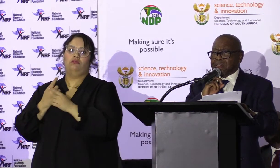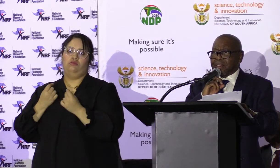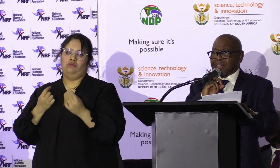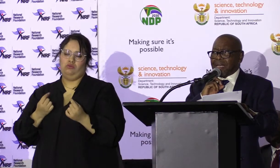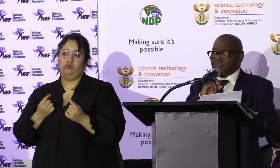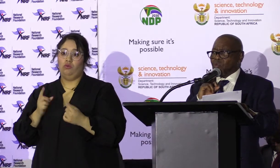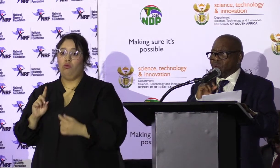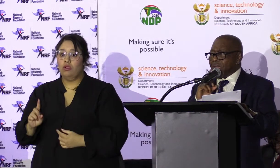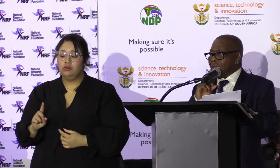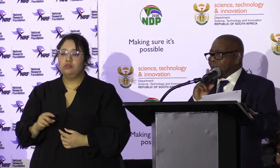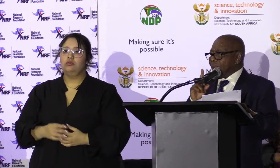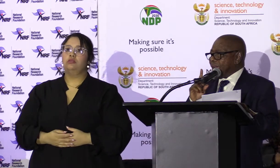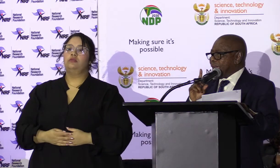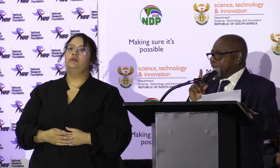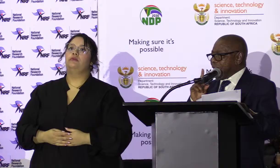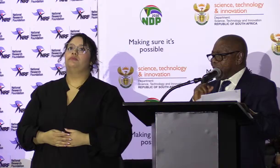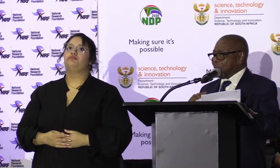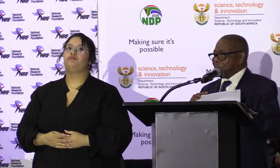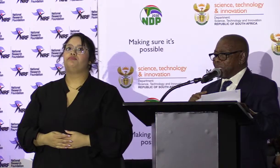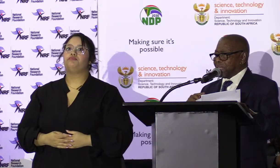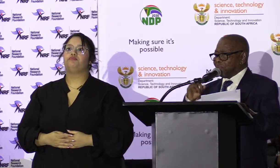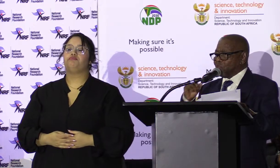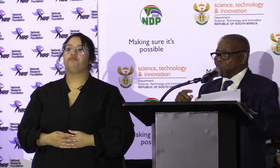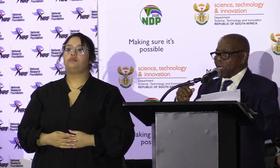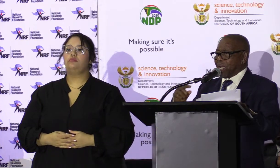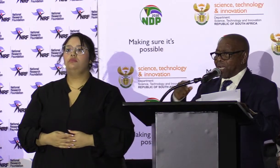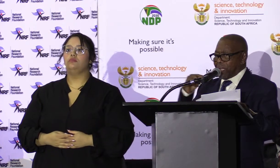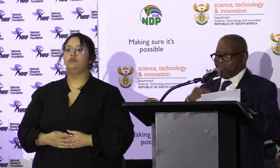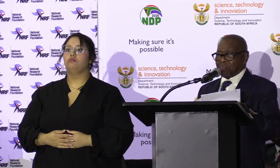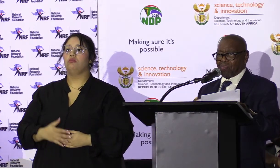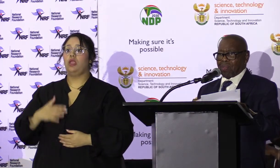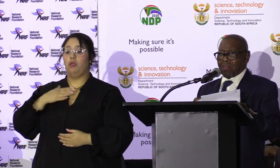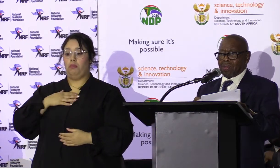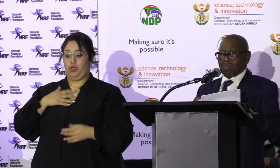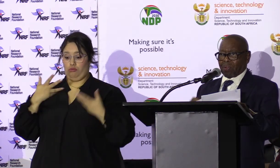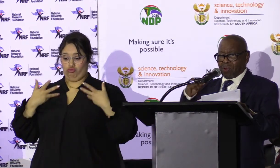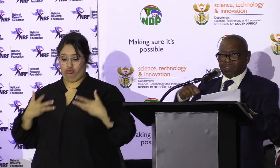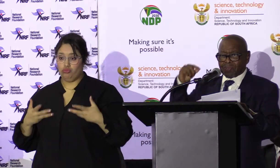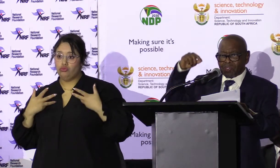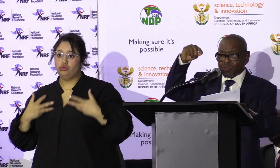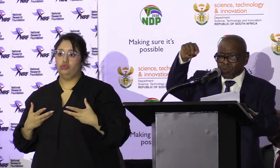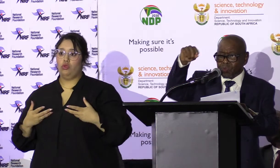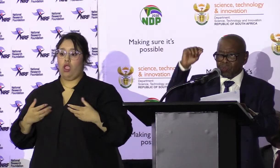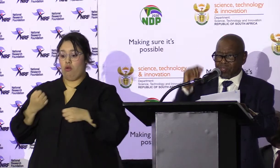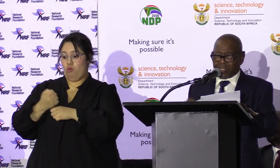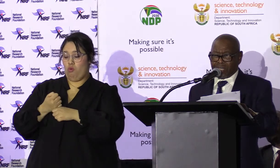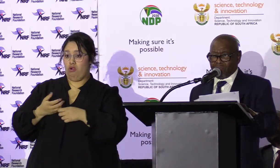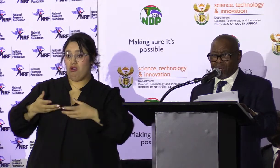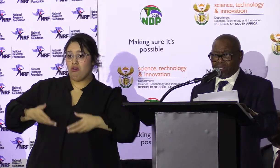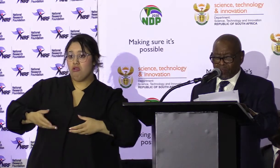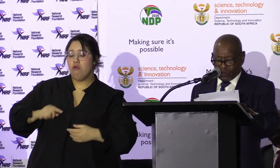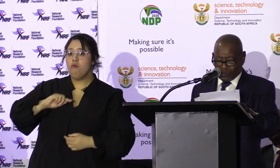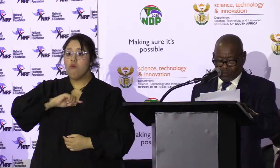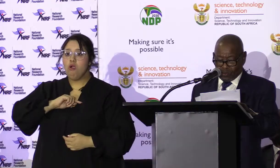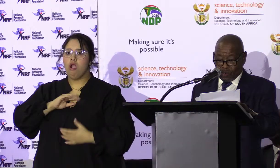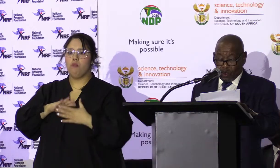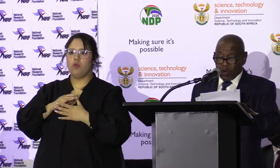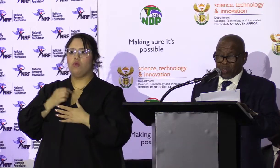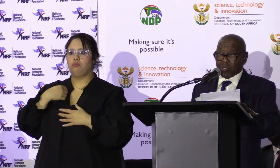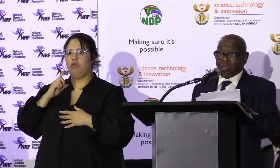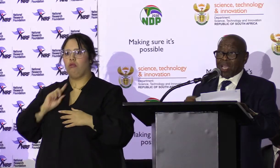this, that I'm where I am and I'm who I am because of the schools that I went